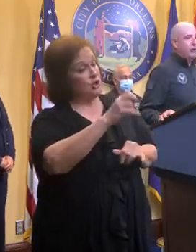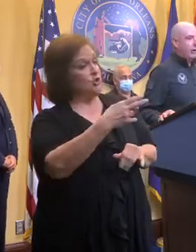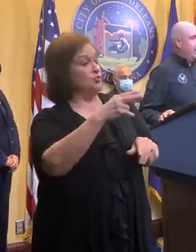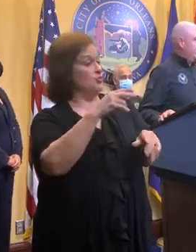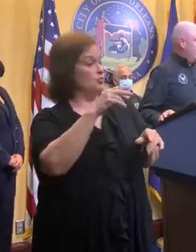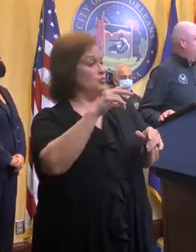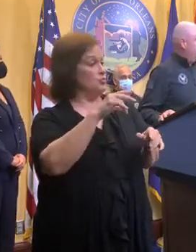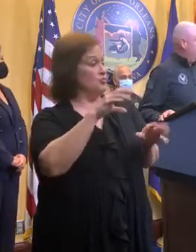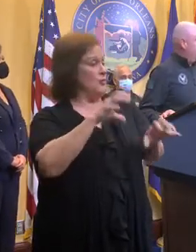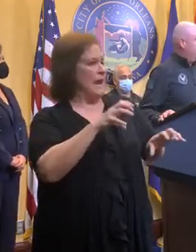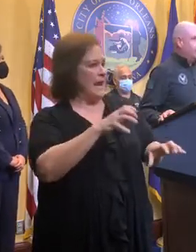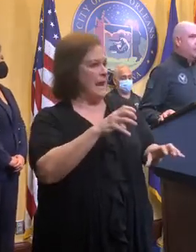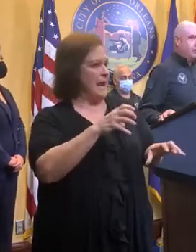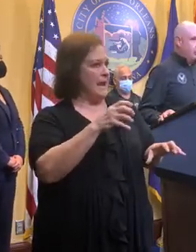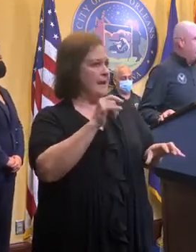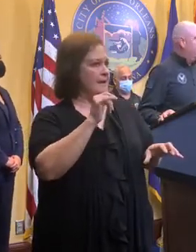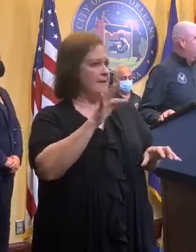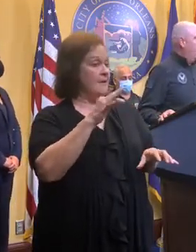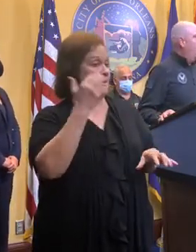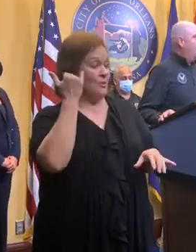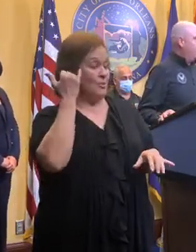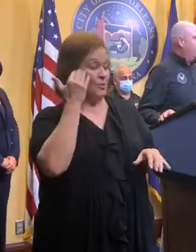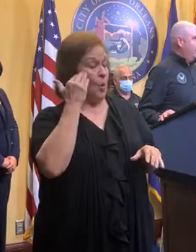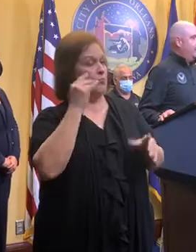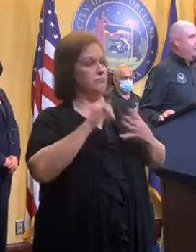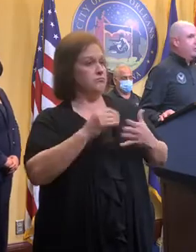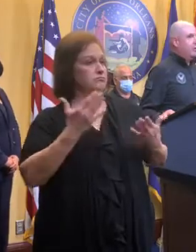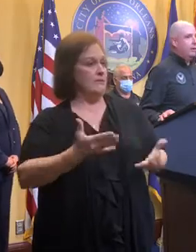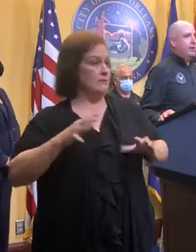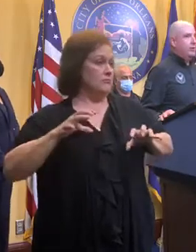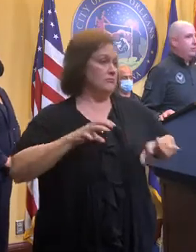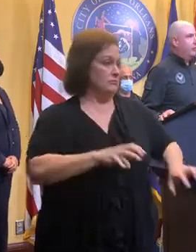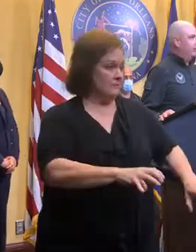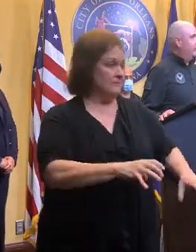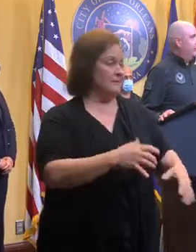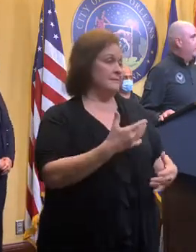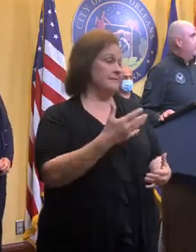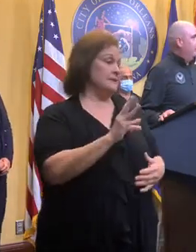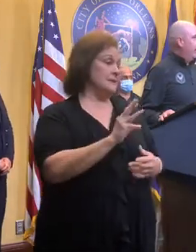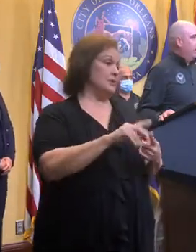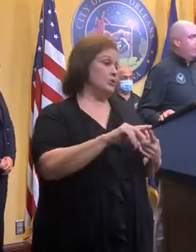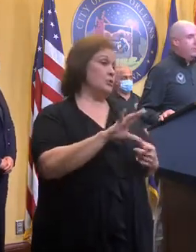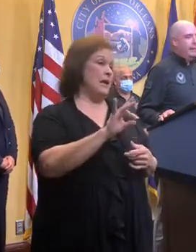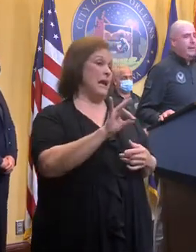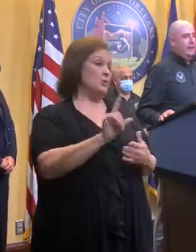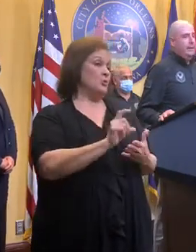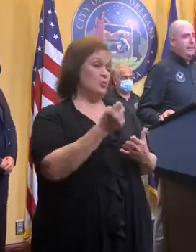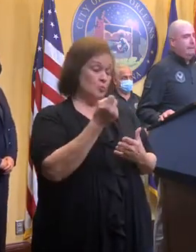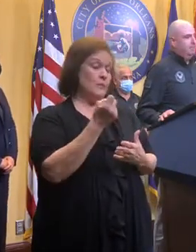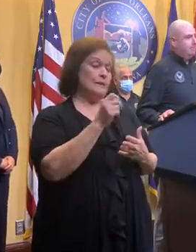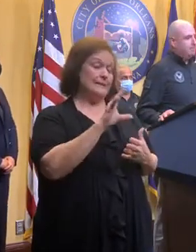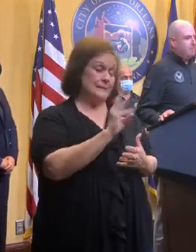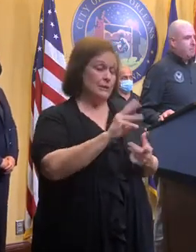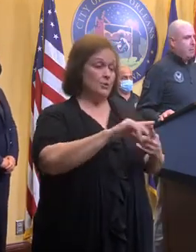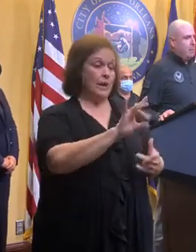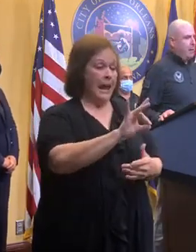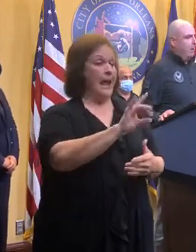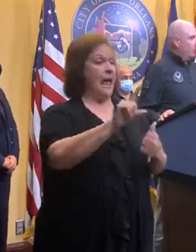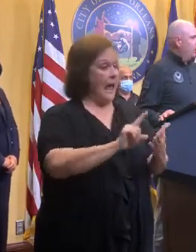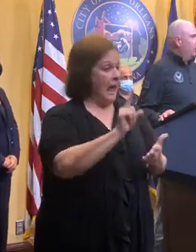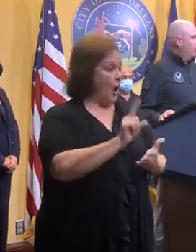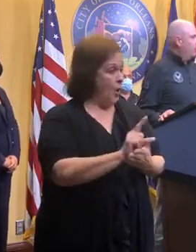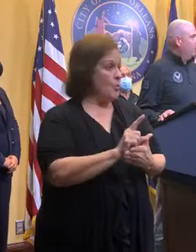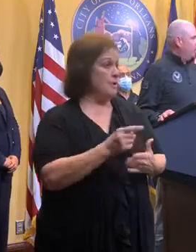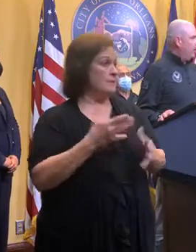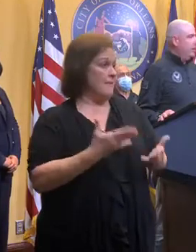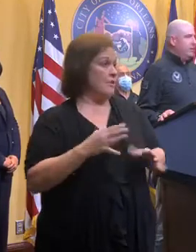get caught under training bans, right? 6 inches over the event. So we're talking over 6 to 8, 12 hours. They're a